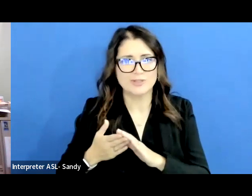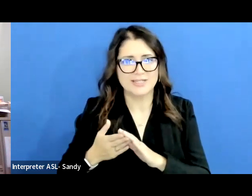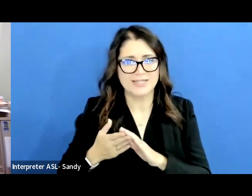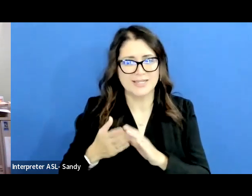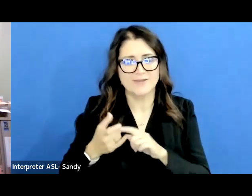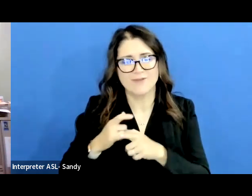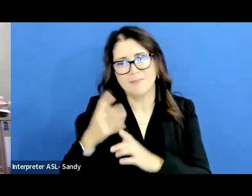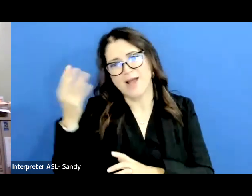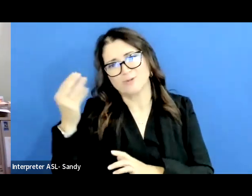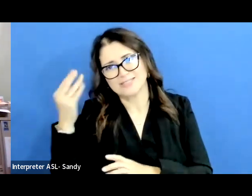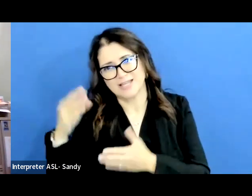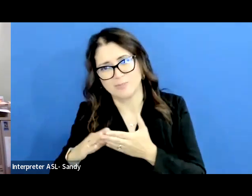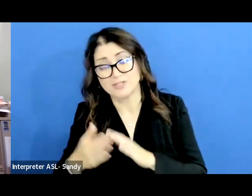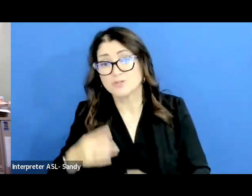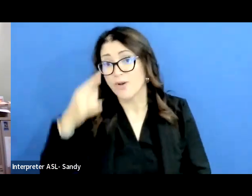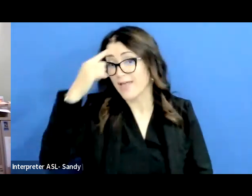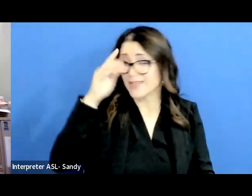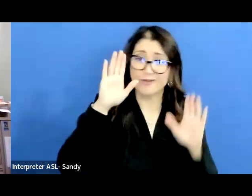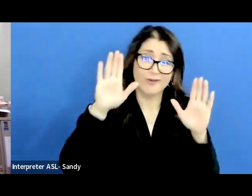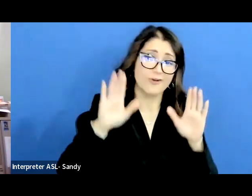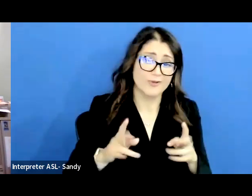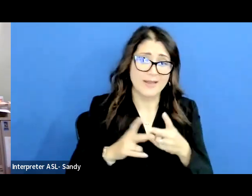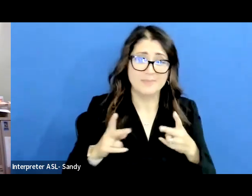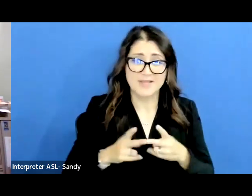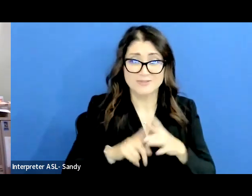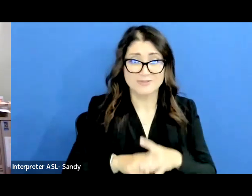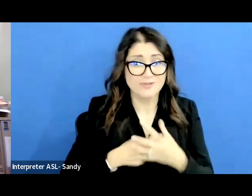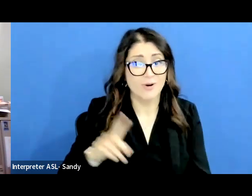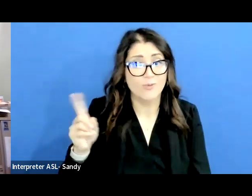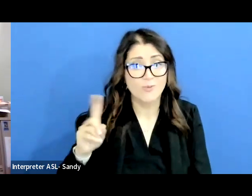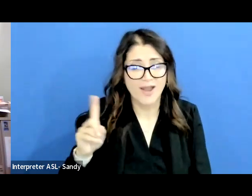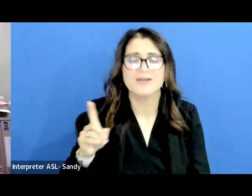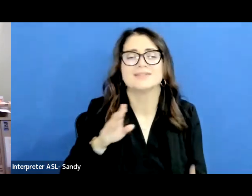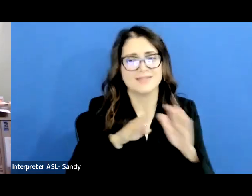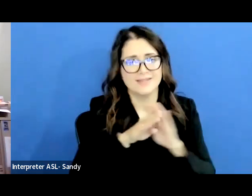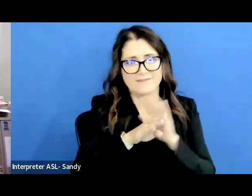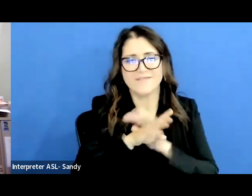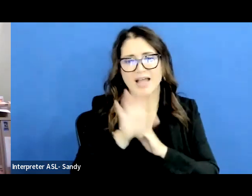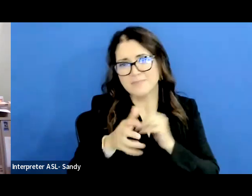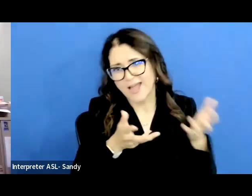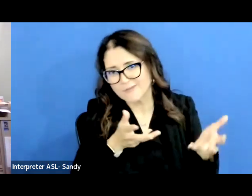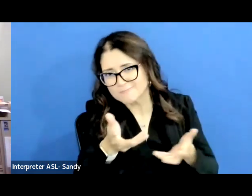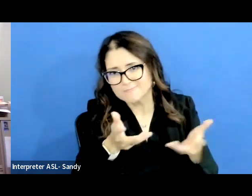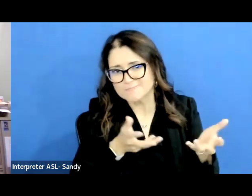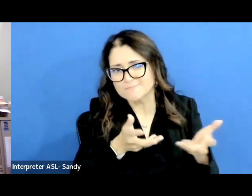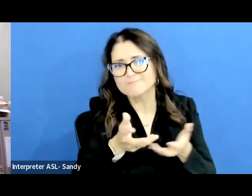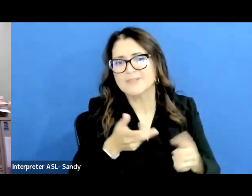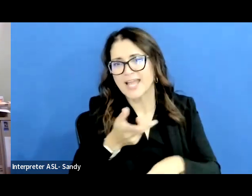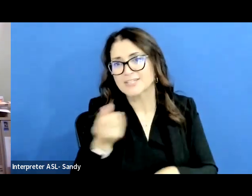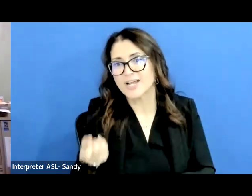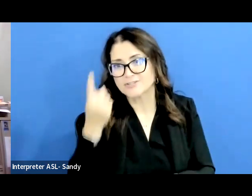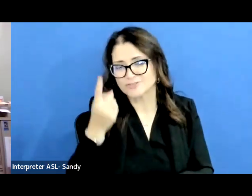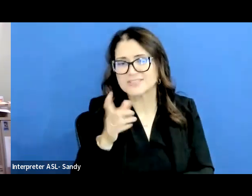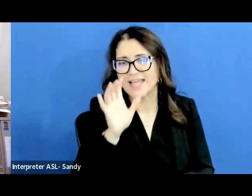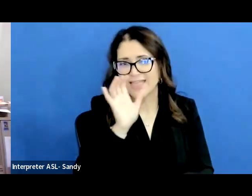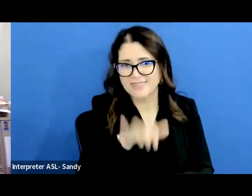communities. So I think a great place for you to start, it really is to develop that rapport and understand that nature of informal